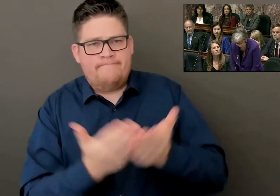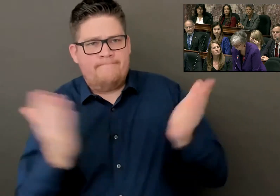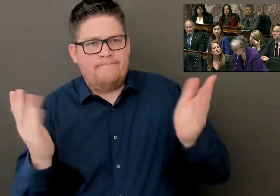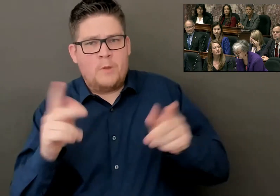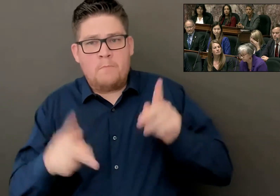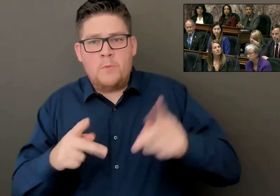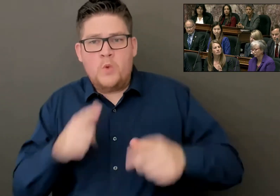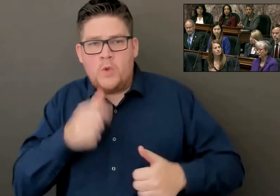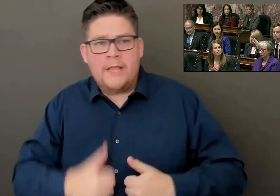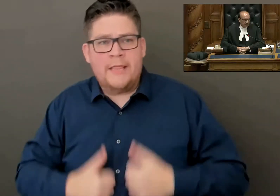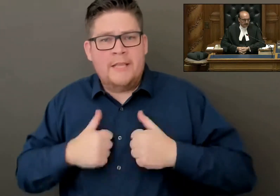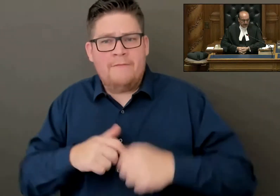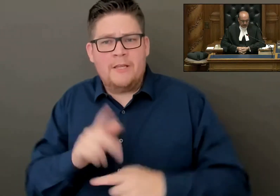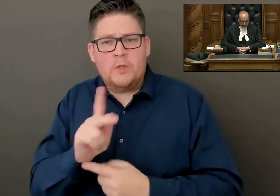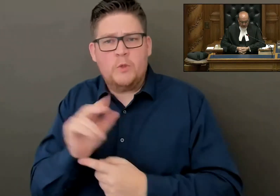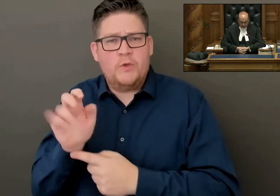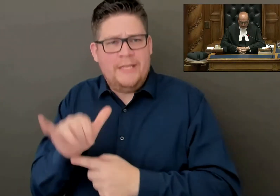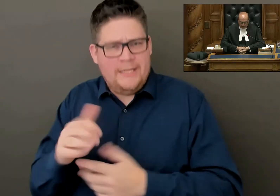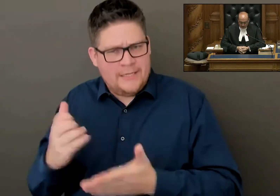normal.